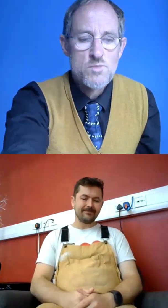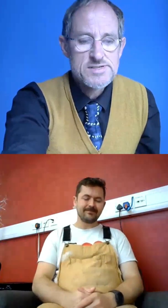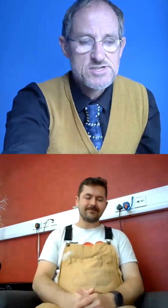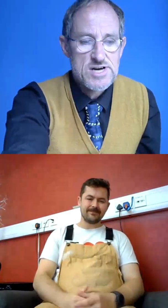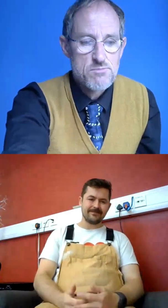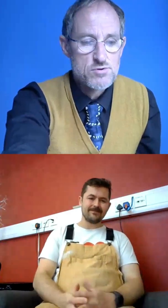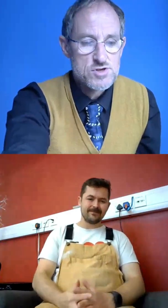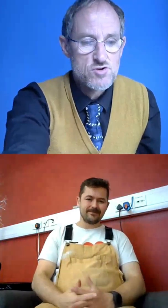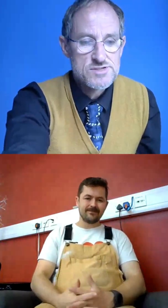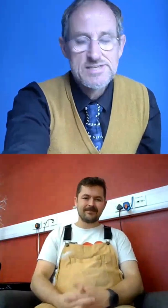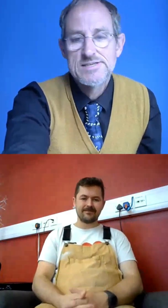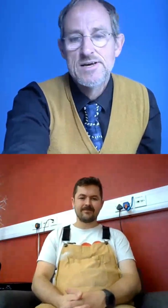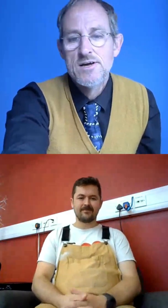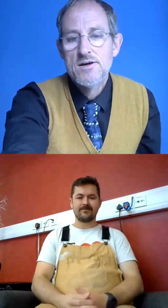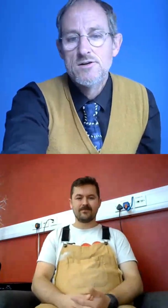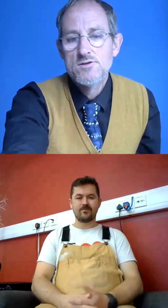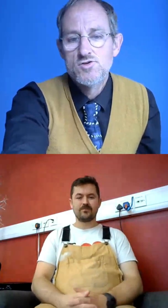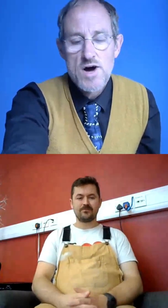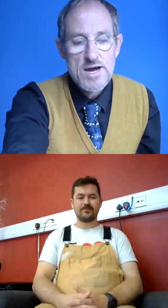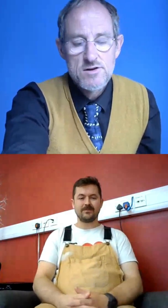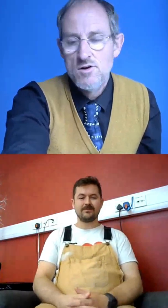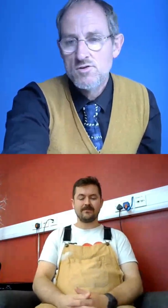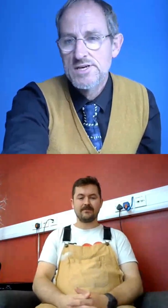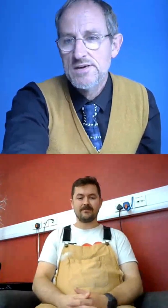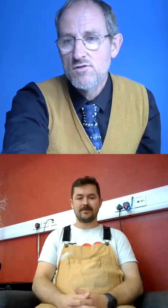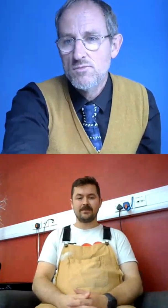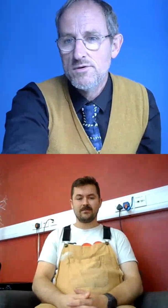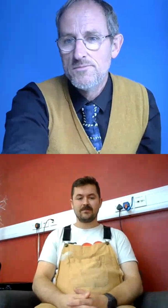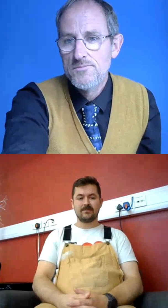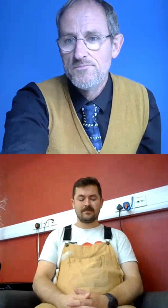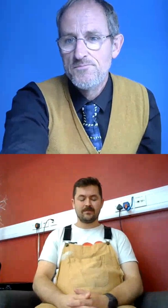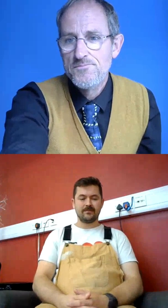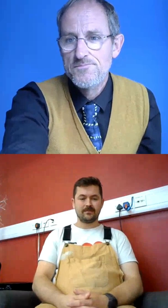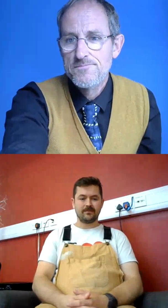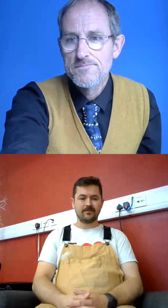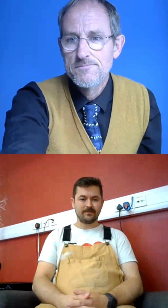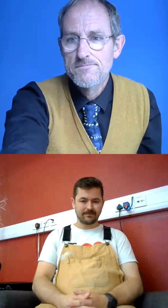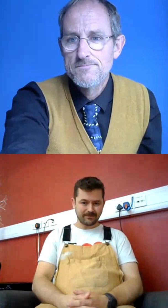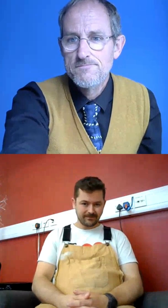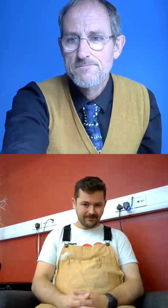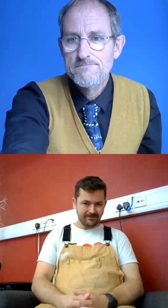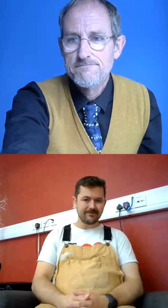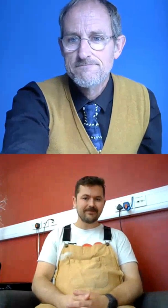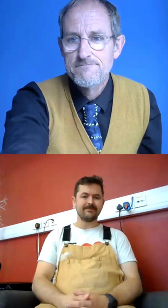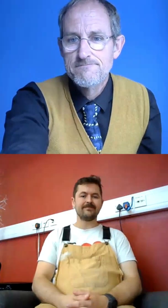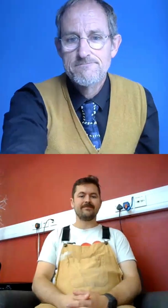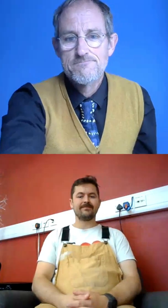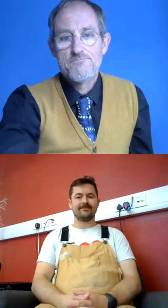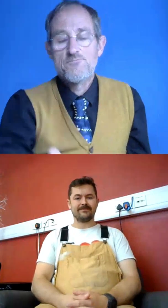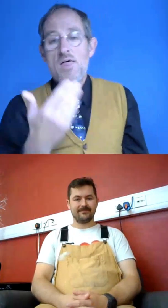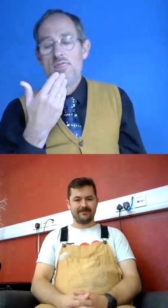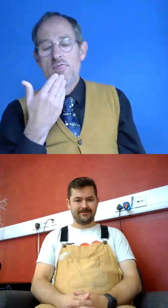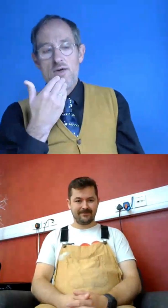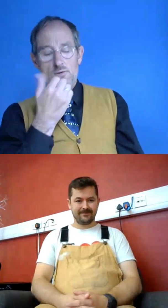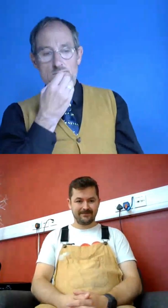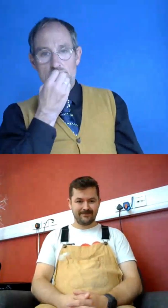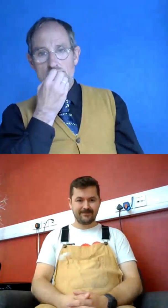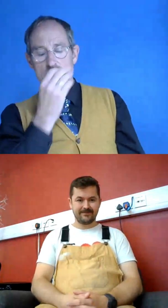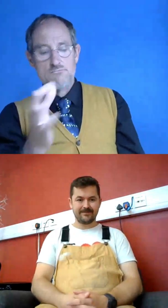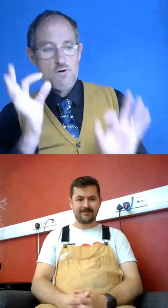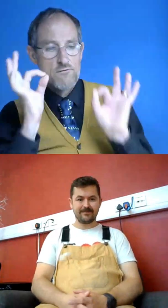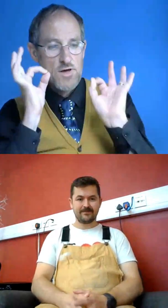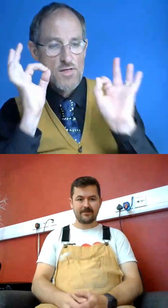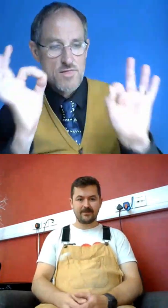that's the small message I'd put across, is try not to give up. Amazing. Perfect. Thank